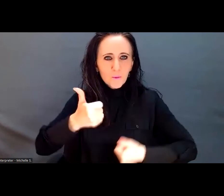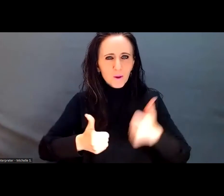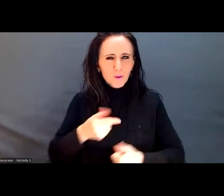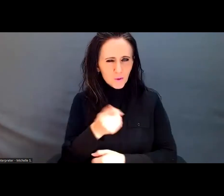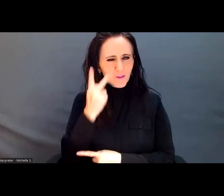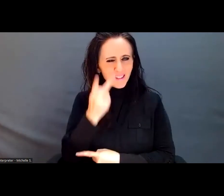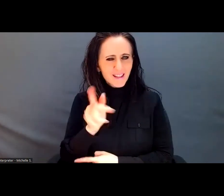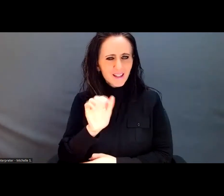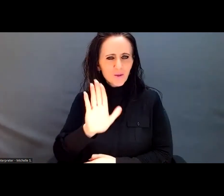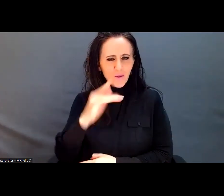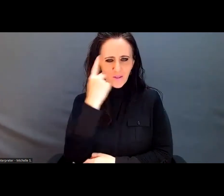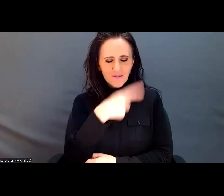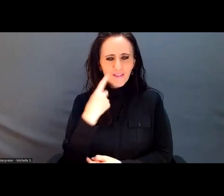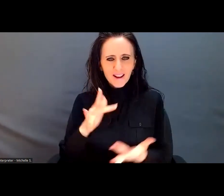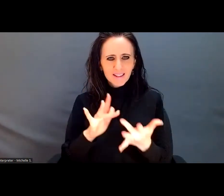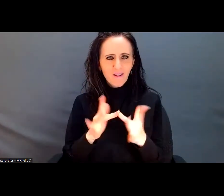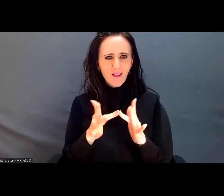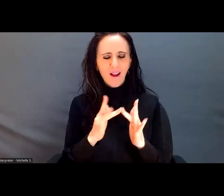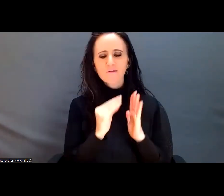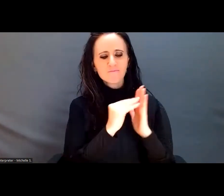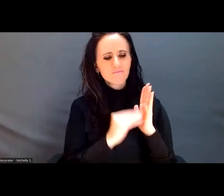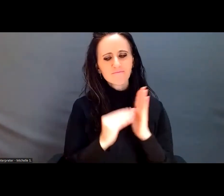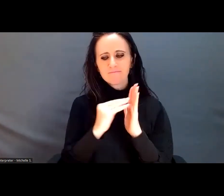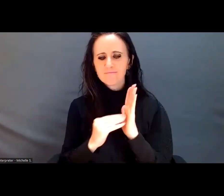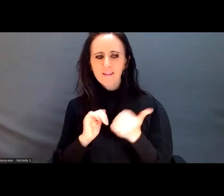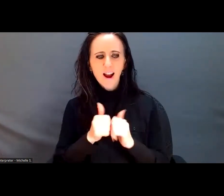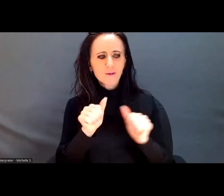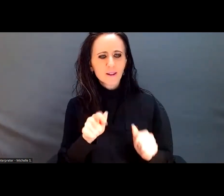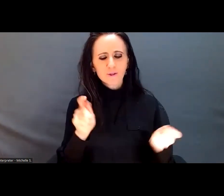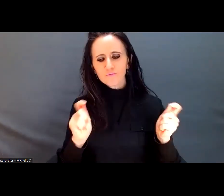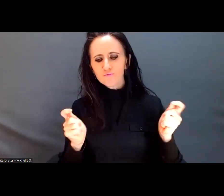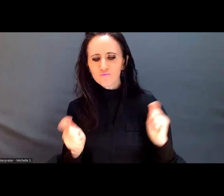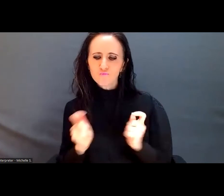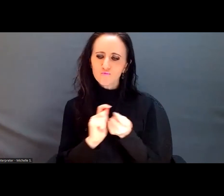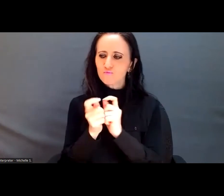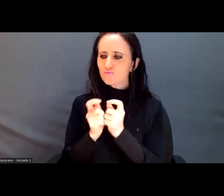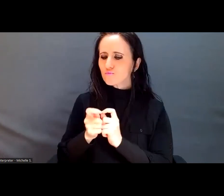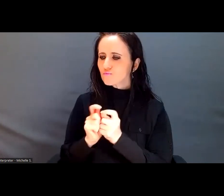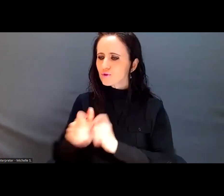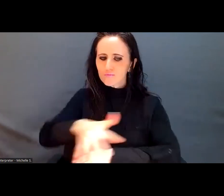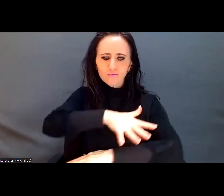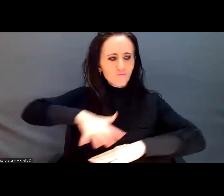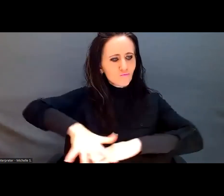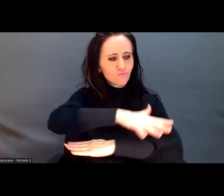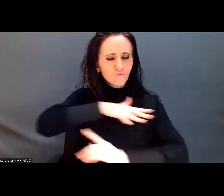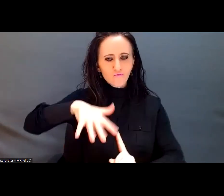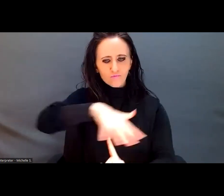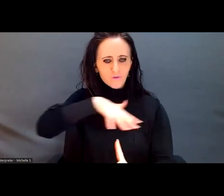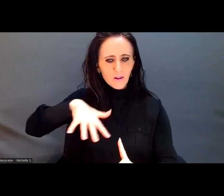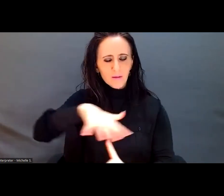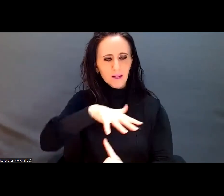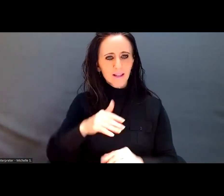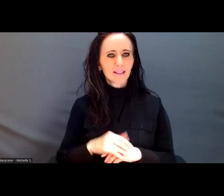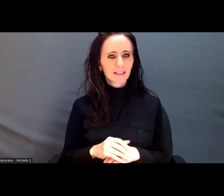Yeah, jot some notes. How can you reset? Make it even better for your team. Make your meetings online